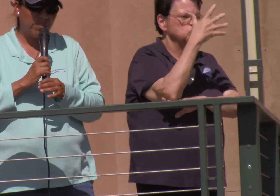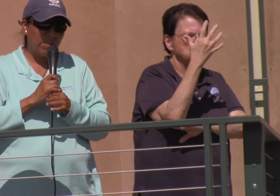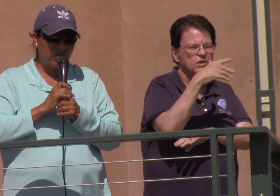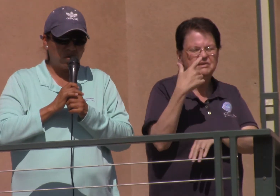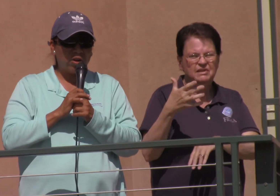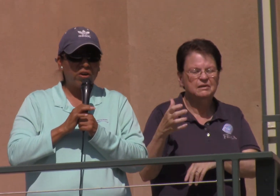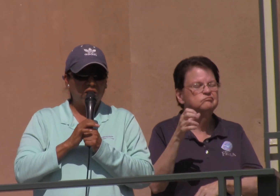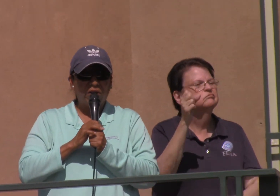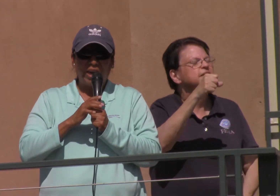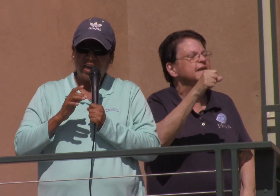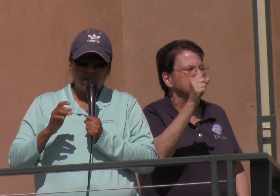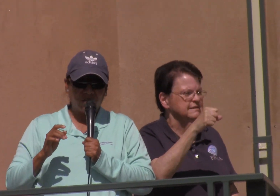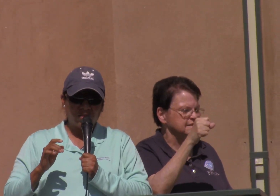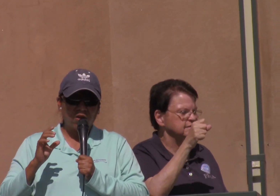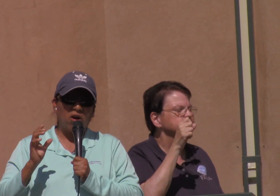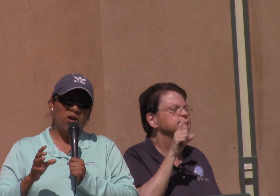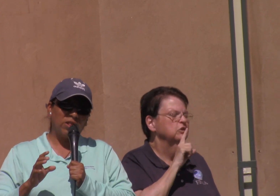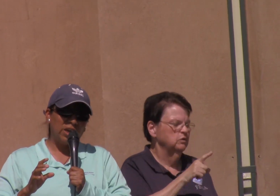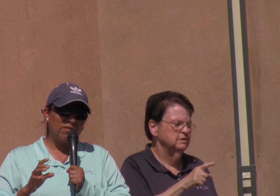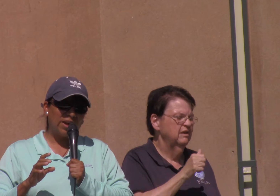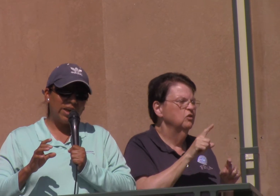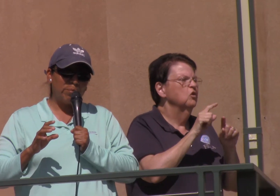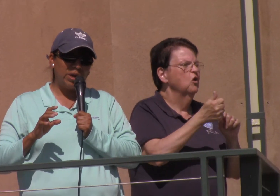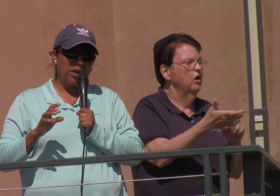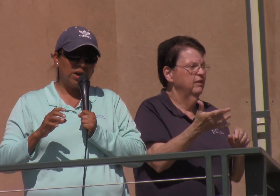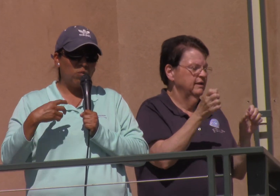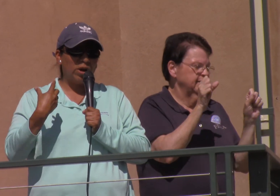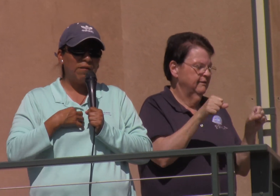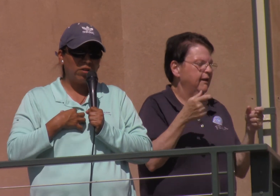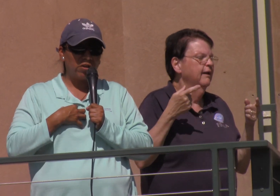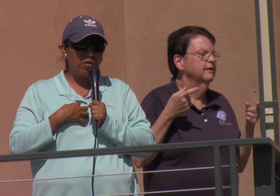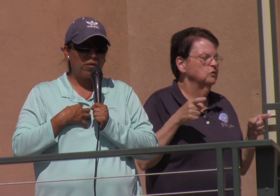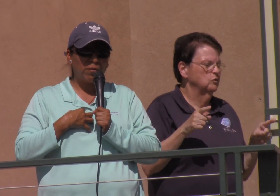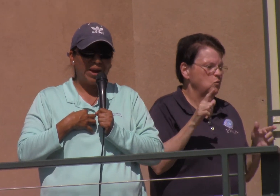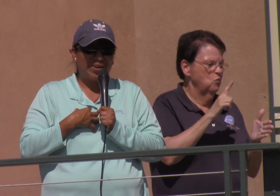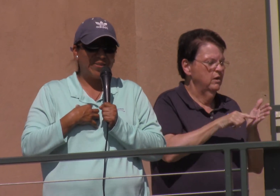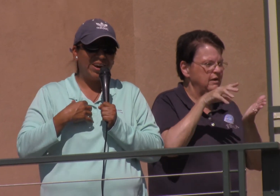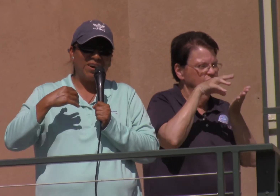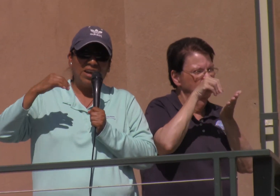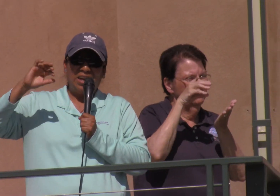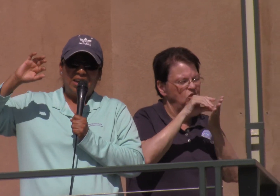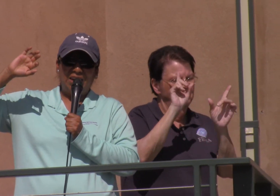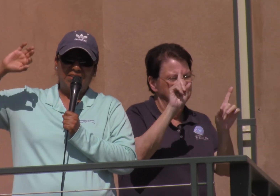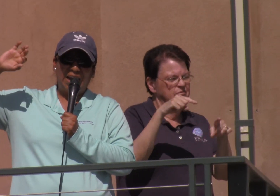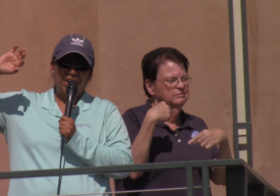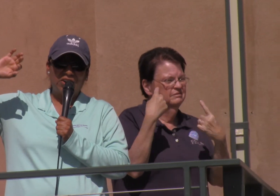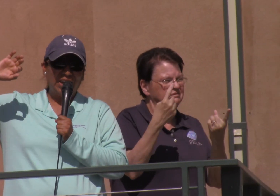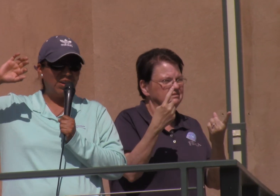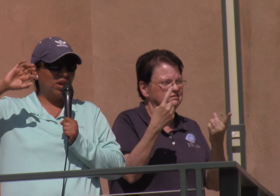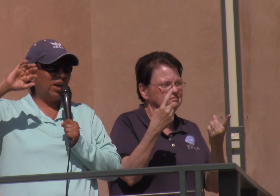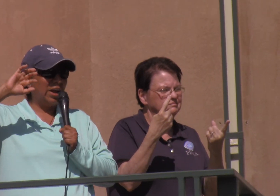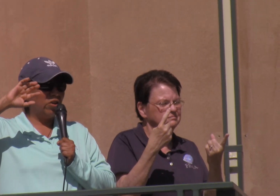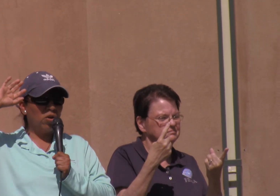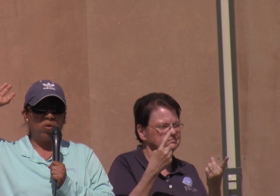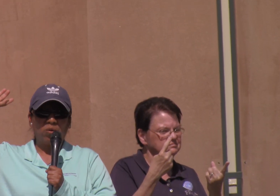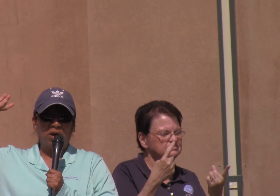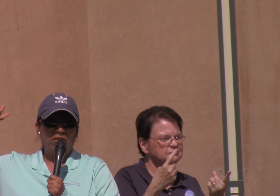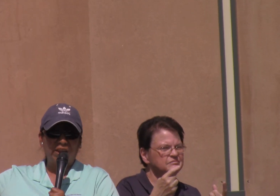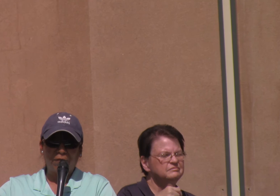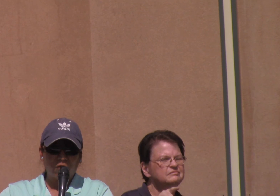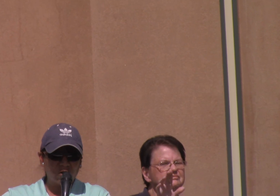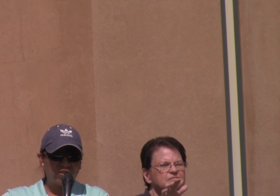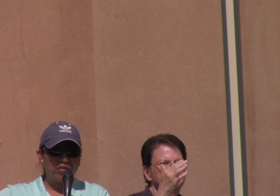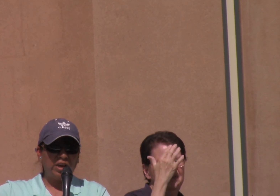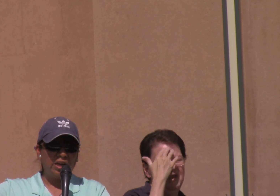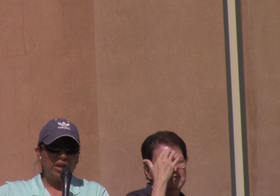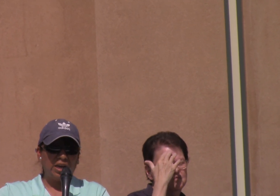control? Yes, ma'am. So there are things that can be done, and what I've learned over my career is actually, and I know